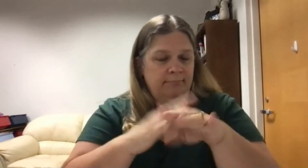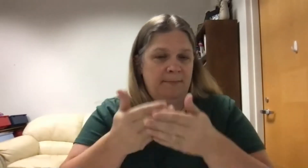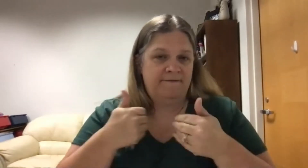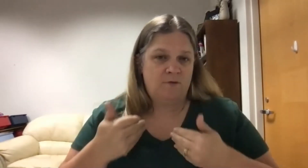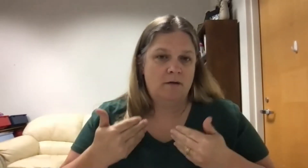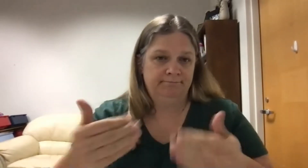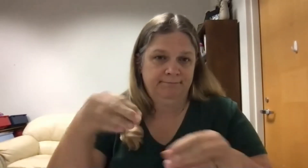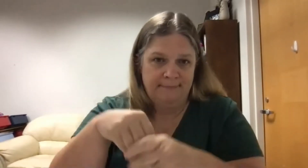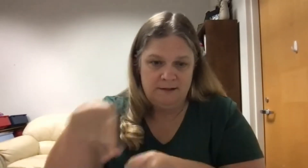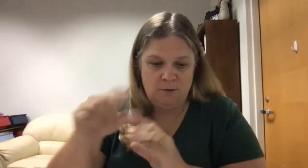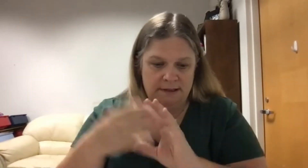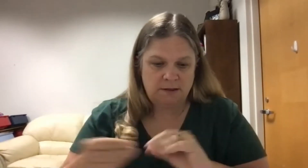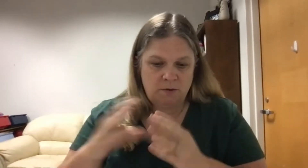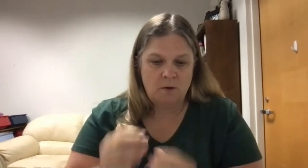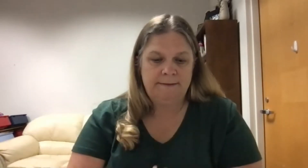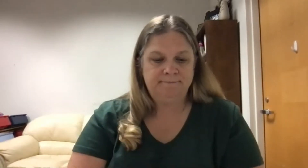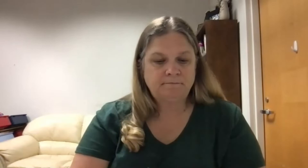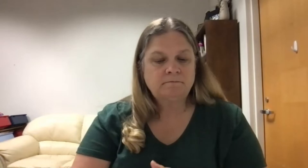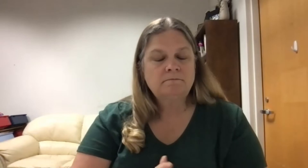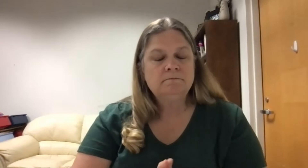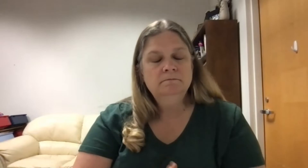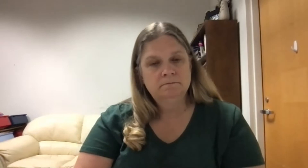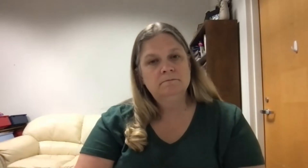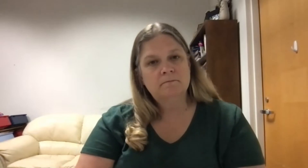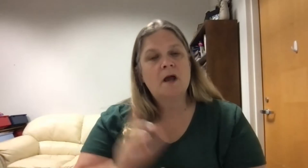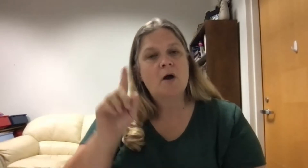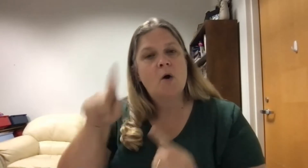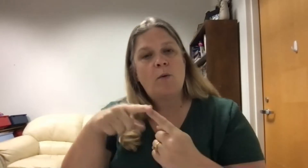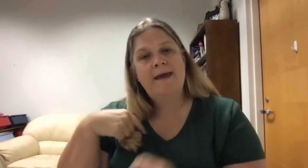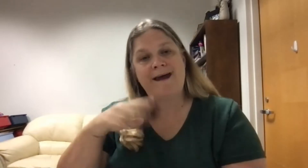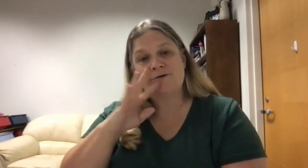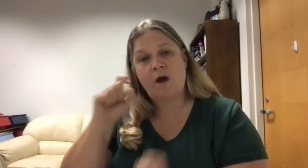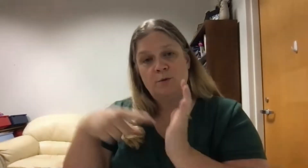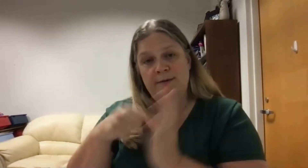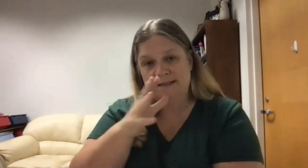Okay? I just want to caution you guys before I go into the story.